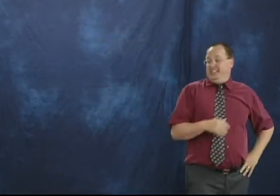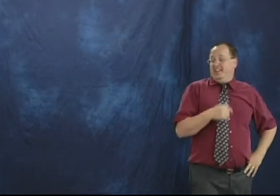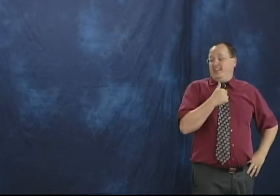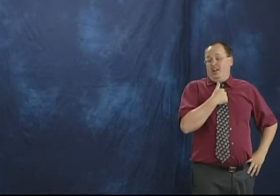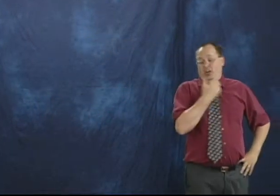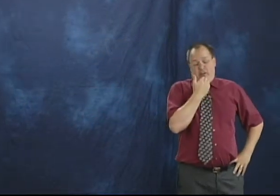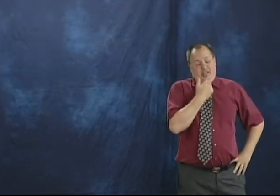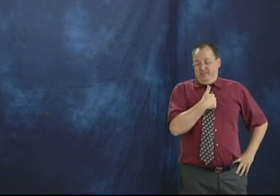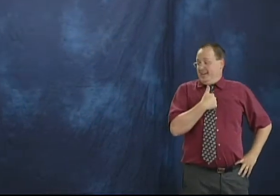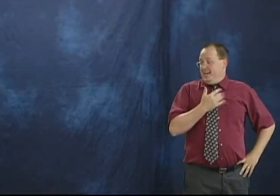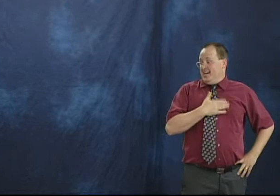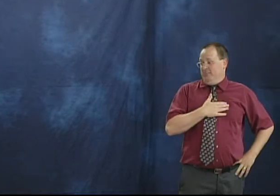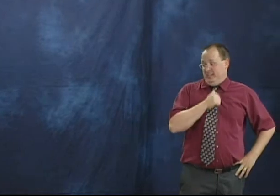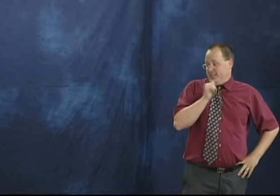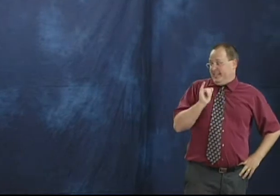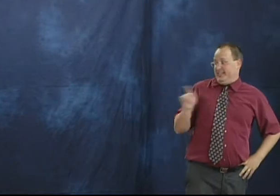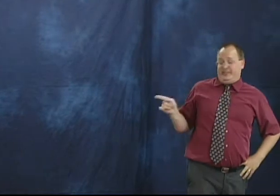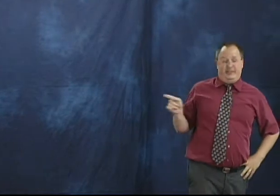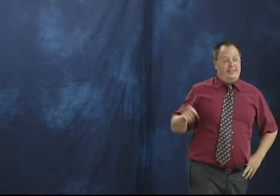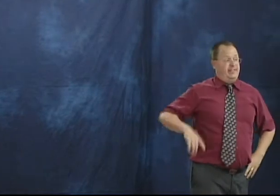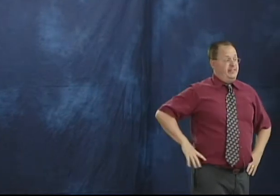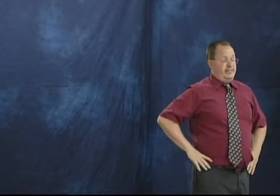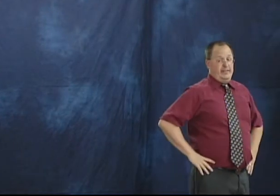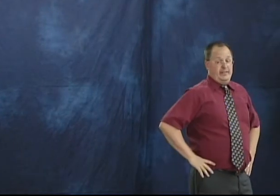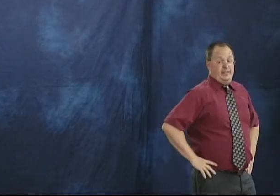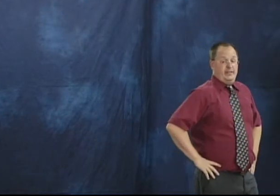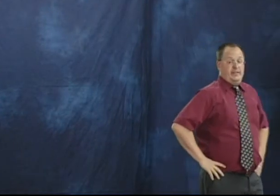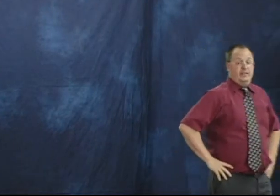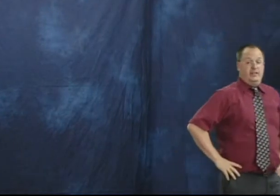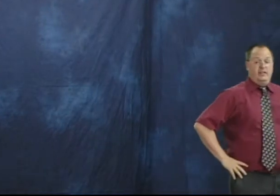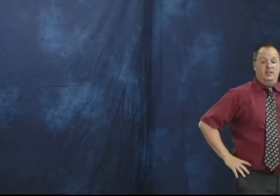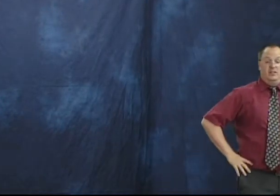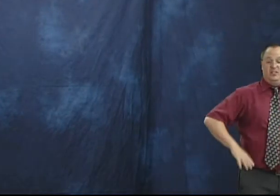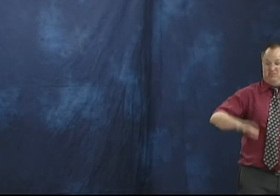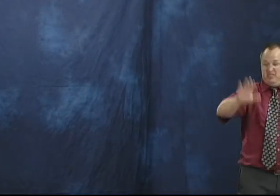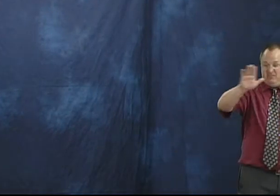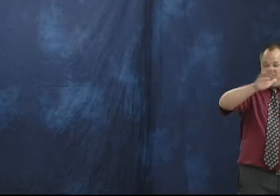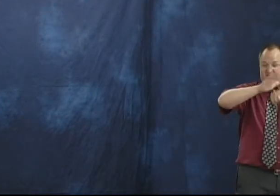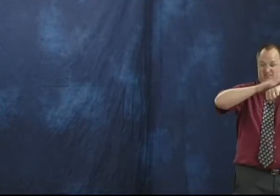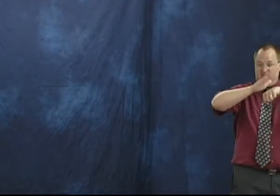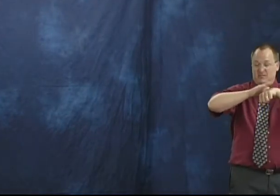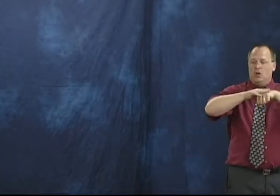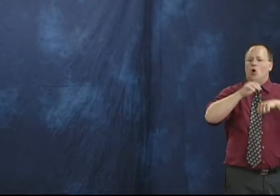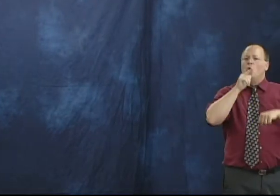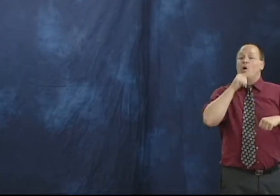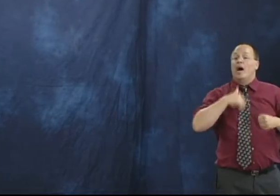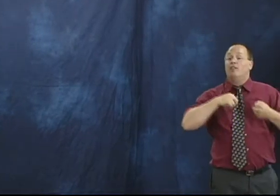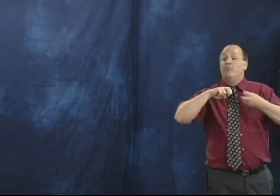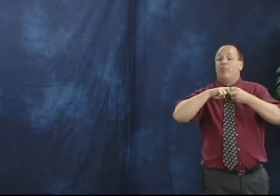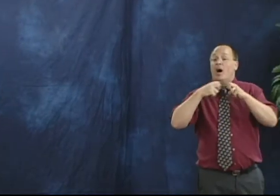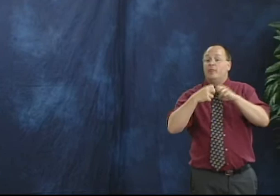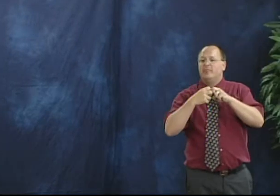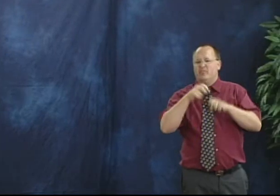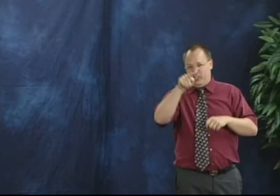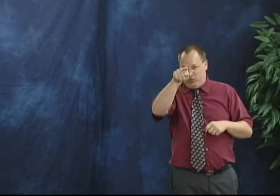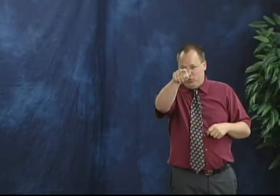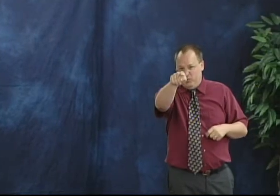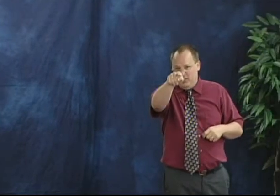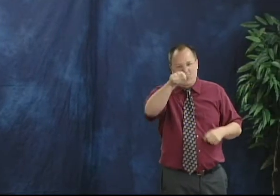cried out in sorrow over her sin, begging God to forgive her. And you look down on her.